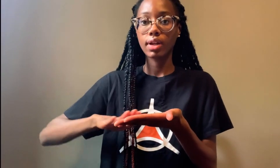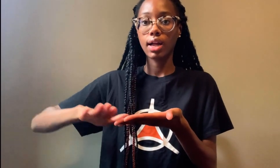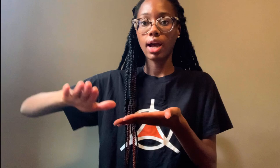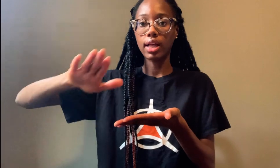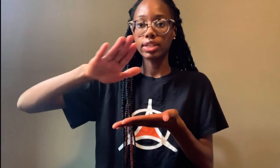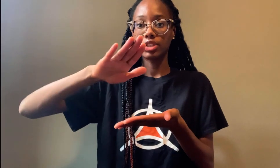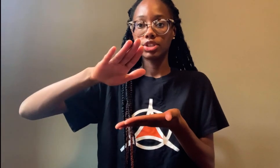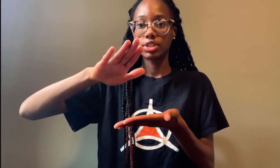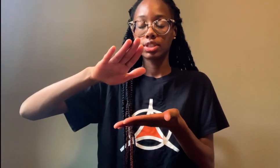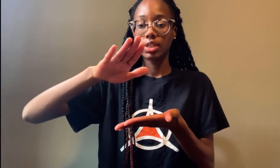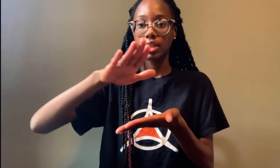college,